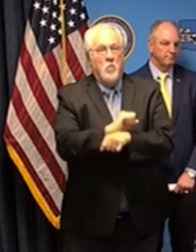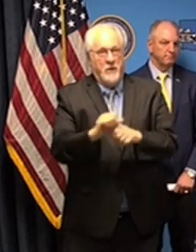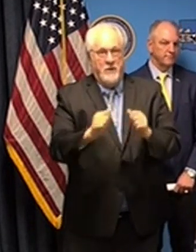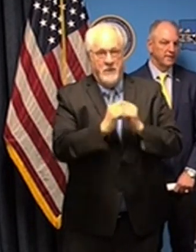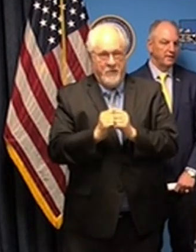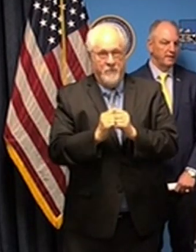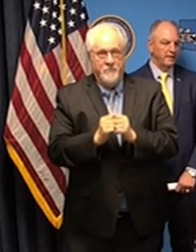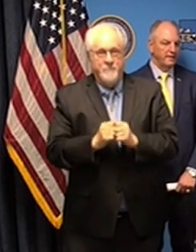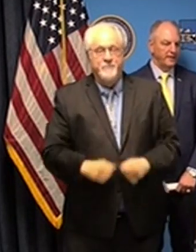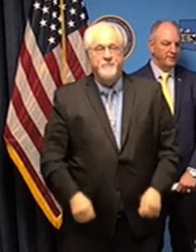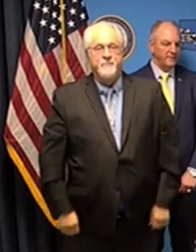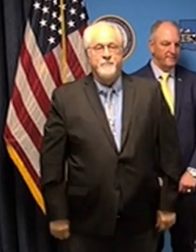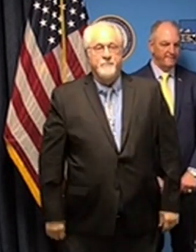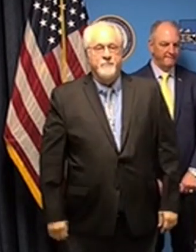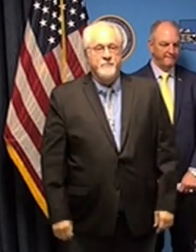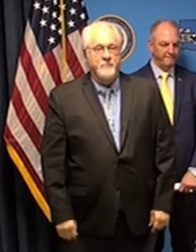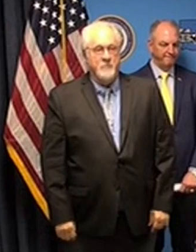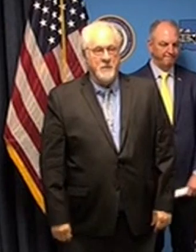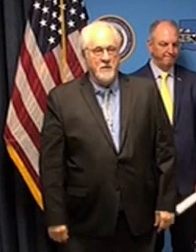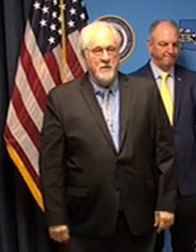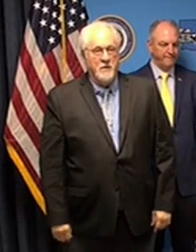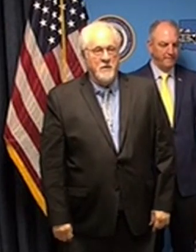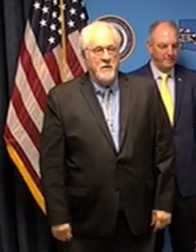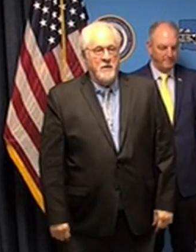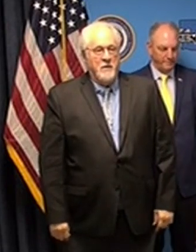working together.